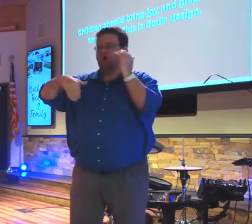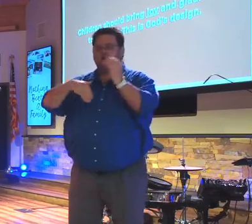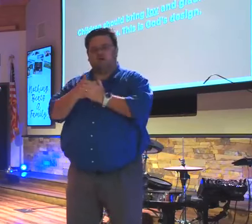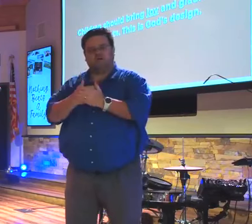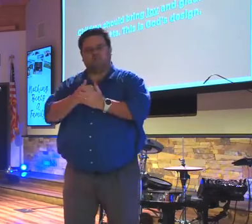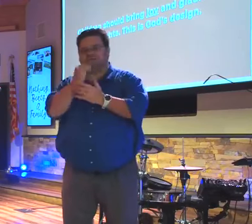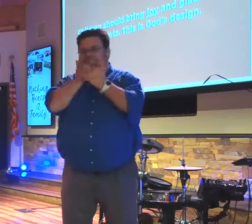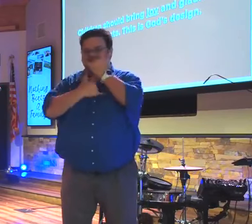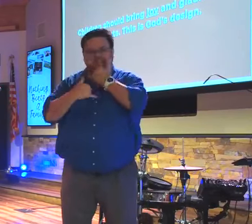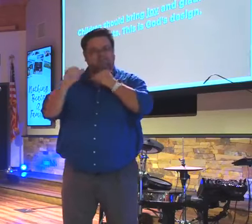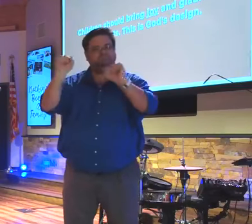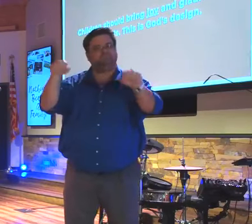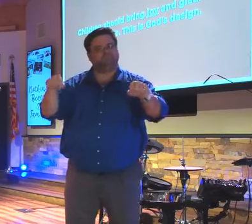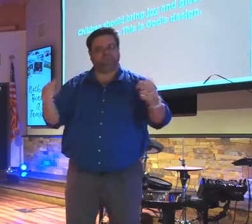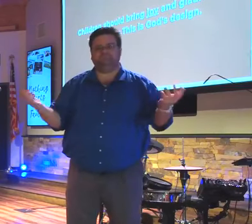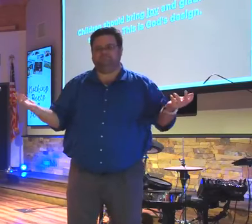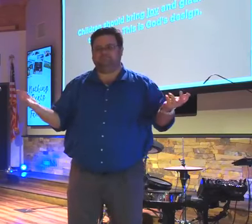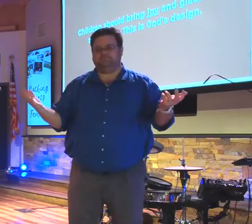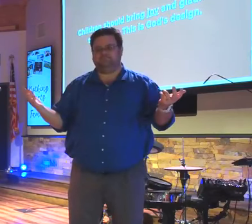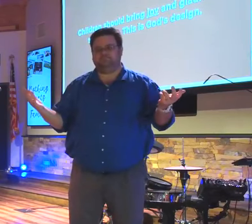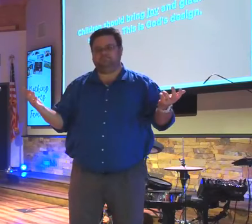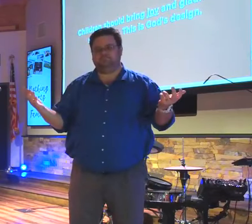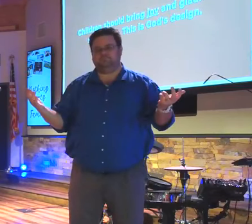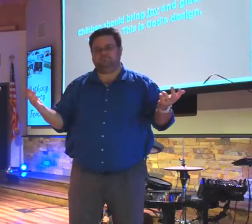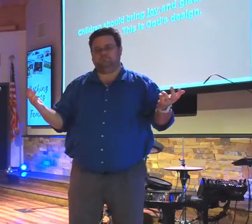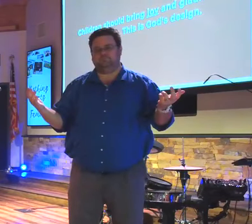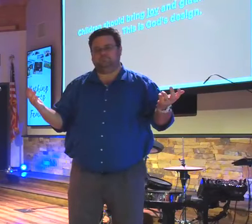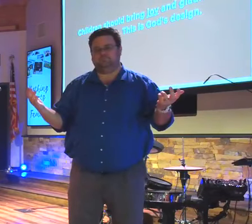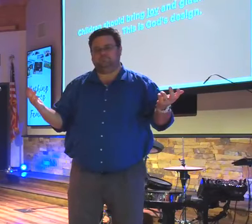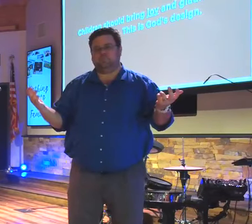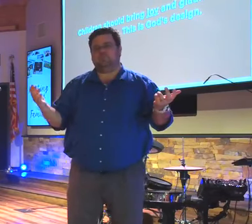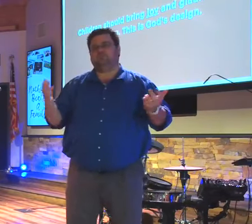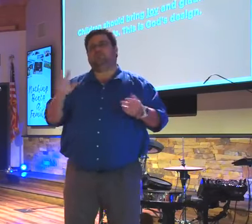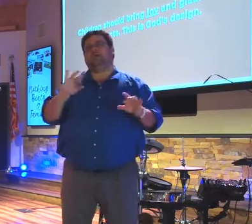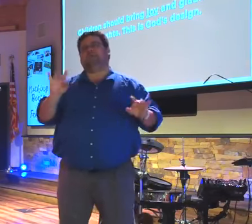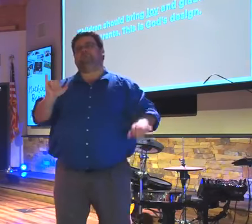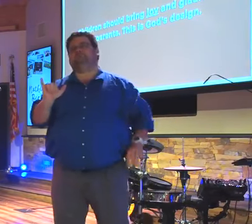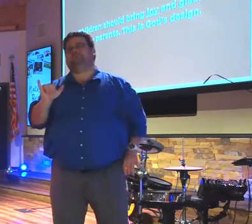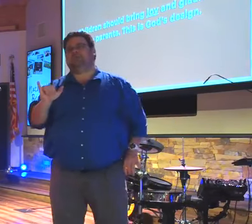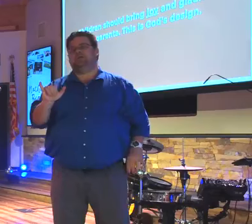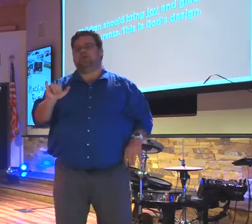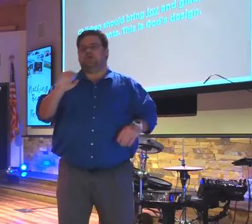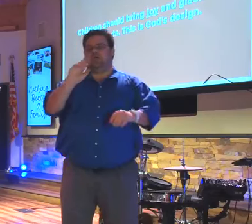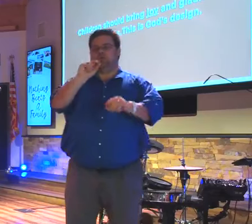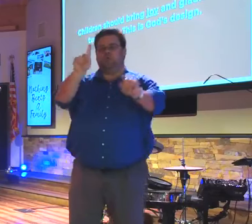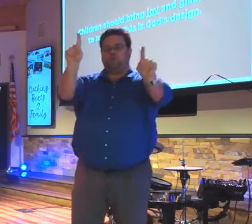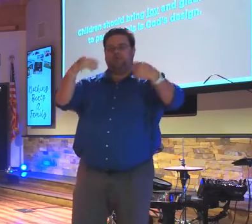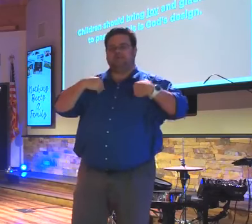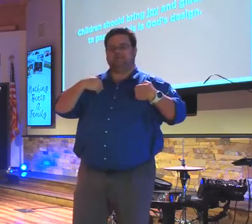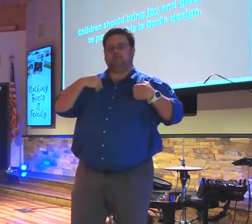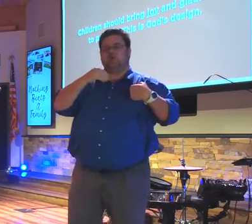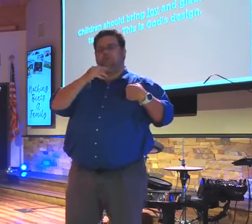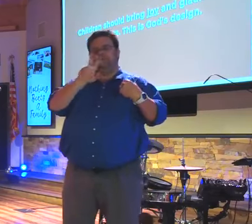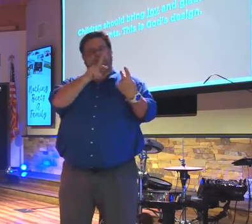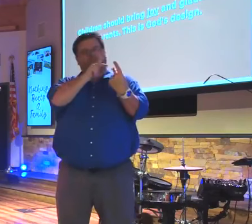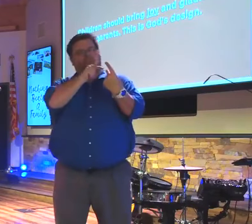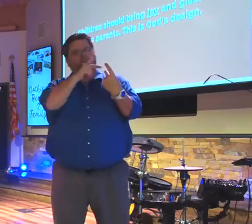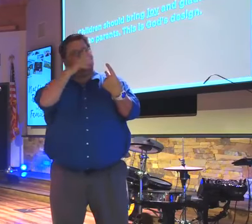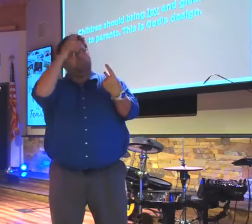flawed. So, you know what? I mean, it's like nobody has these perfect